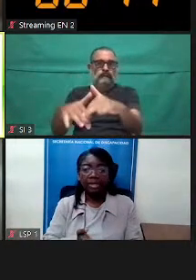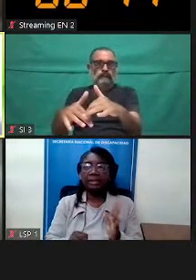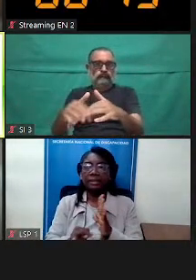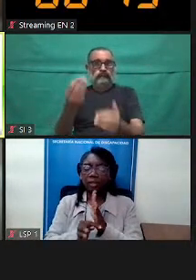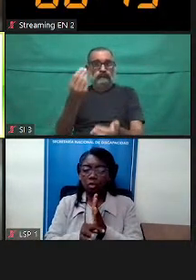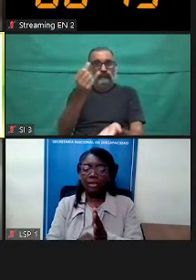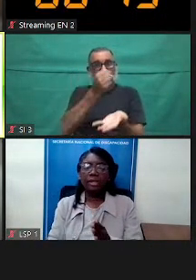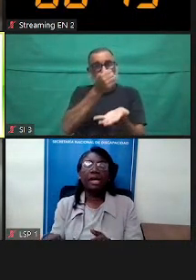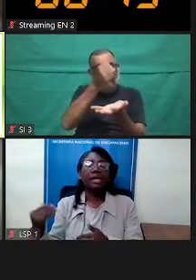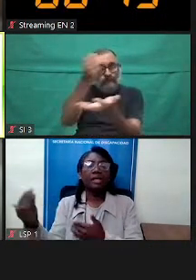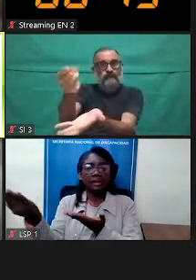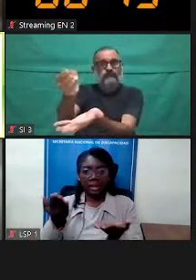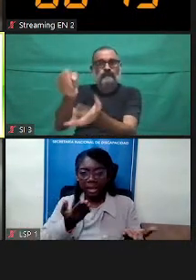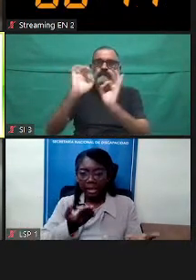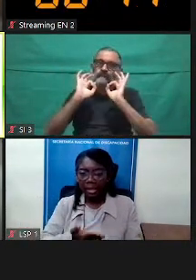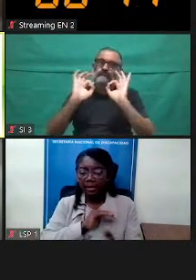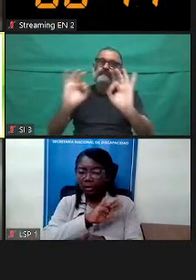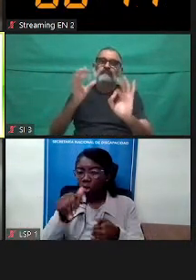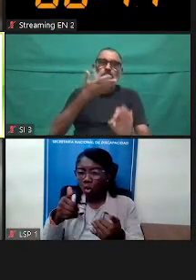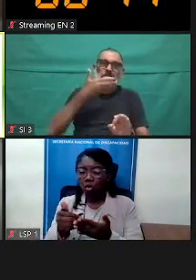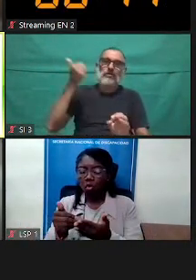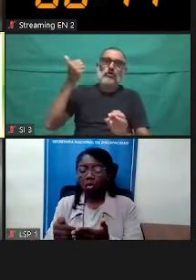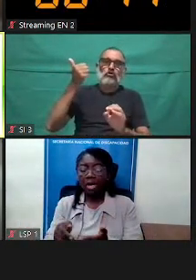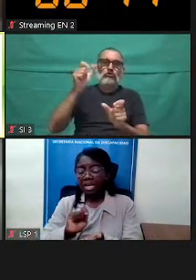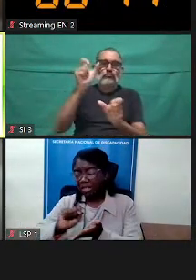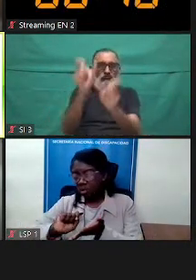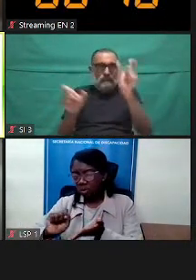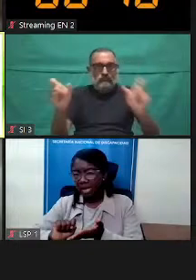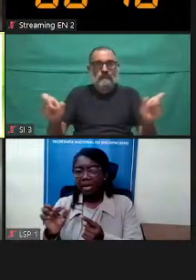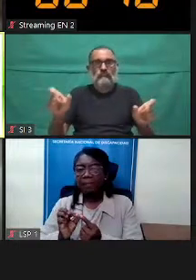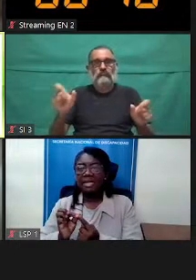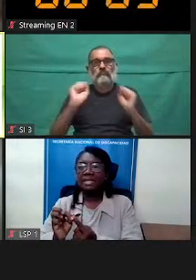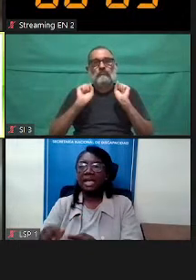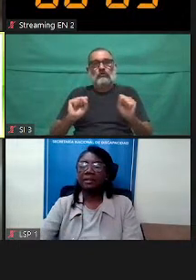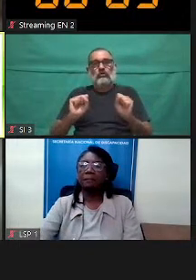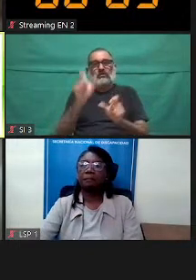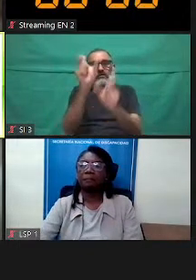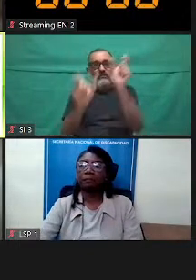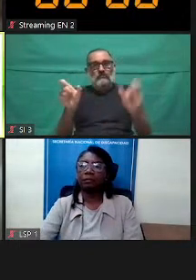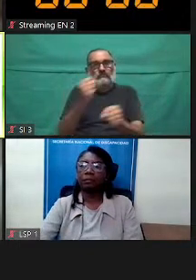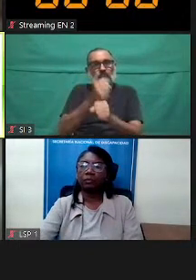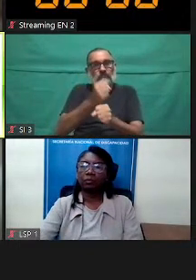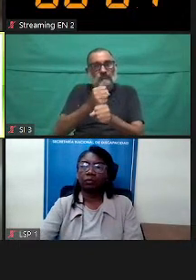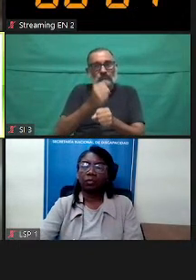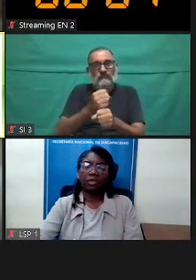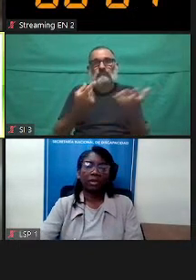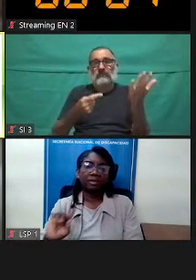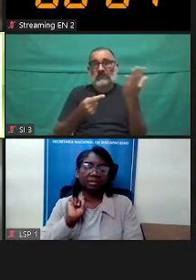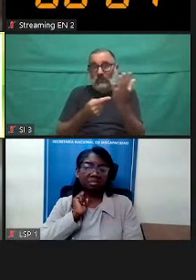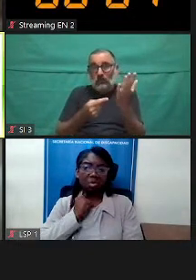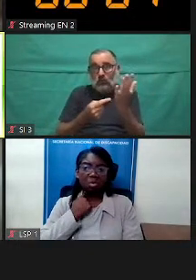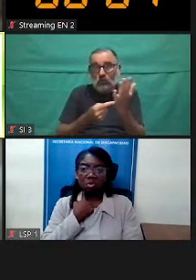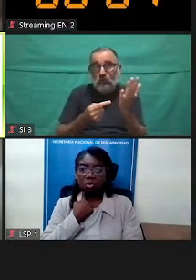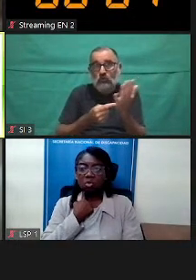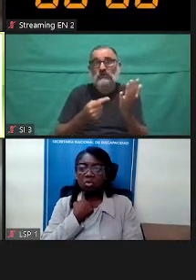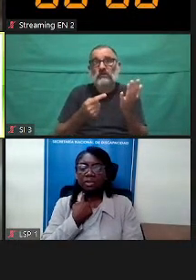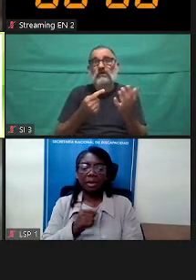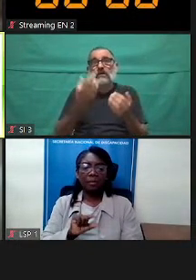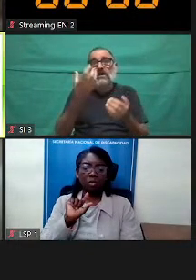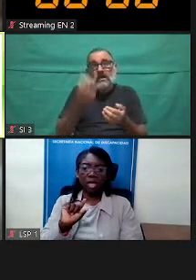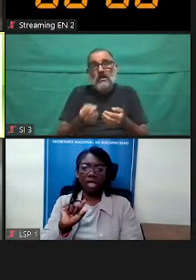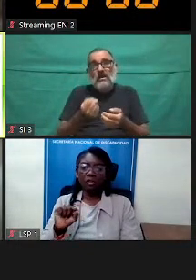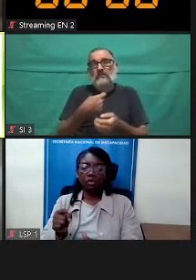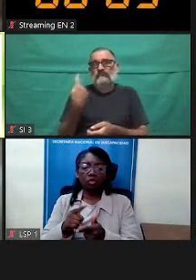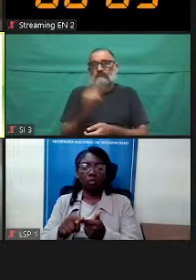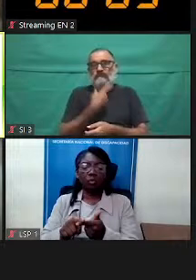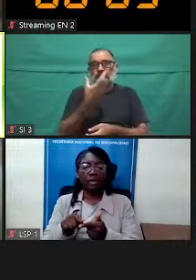technology and everything we have in this special school that sometimes is fully costly due